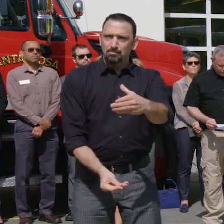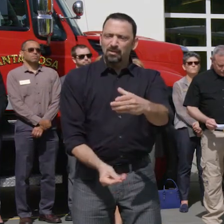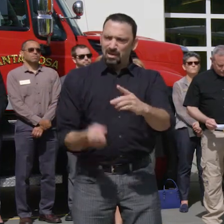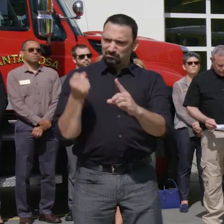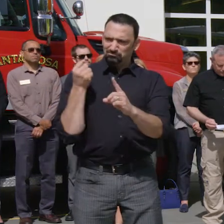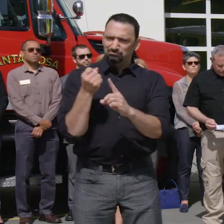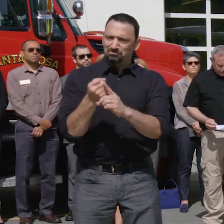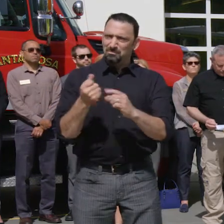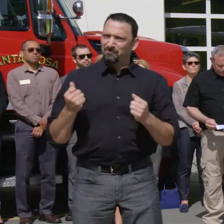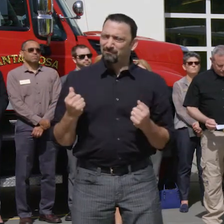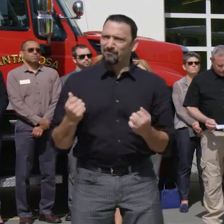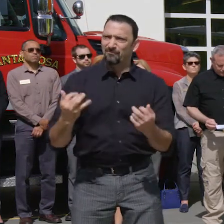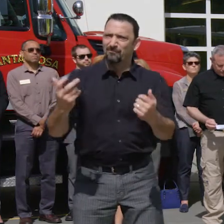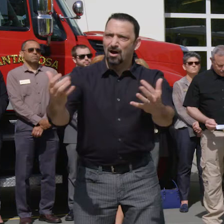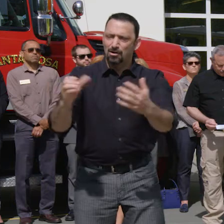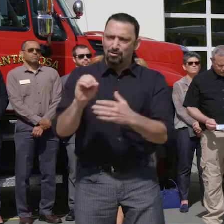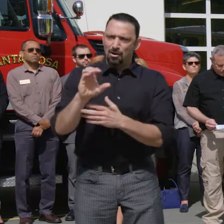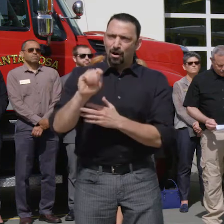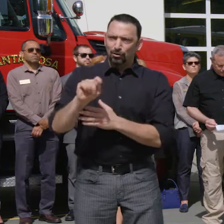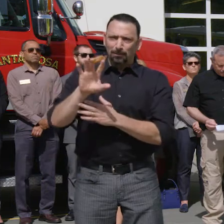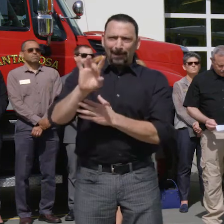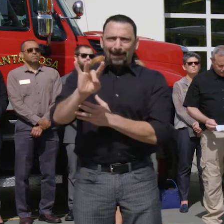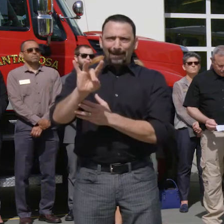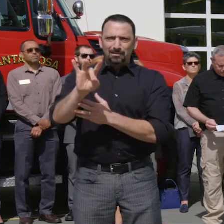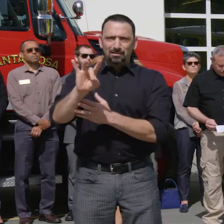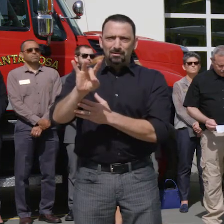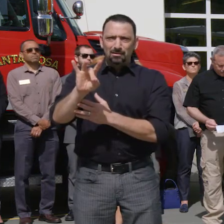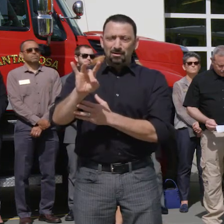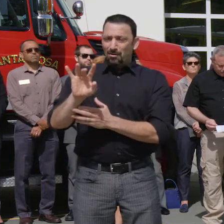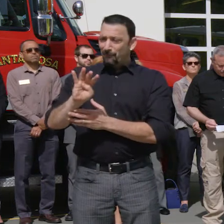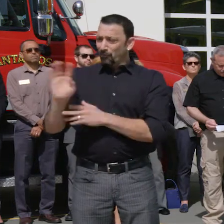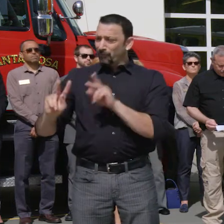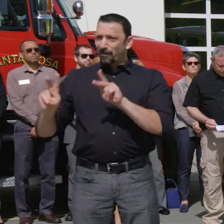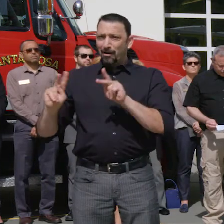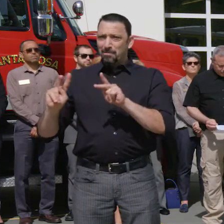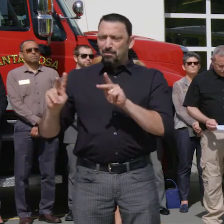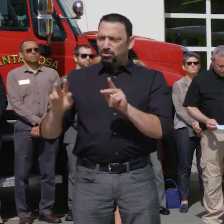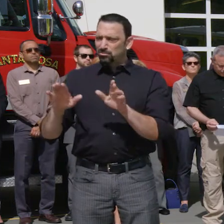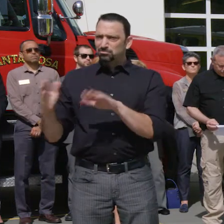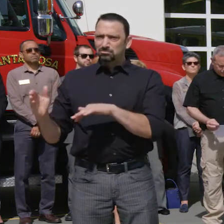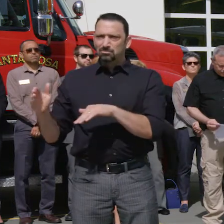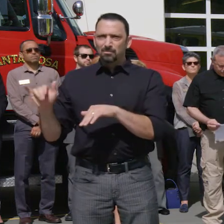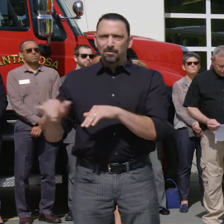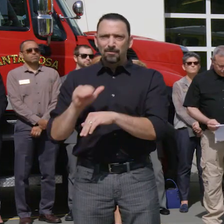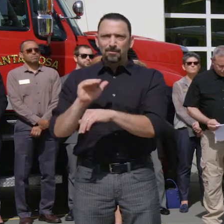8th. More than 40 people lost their lives that night.